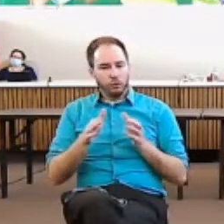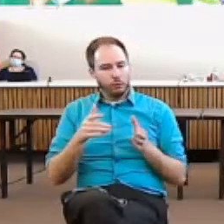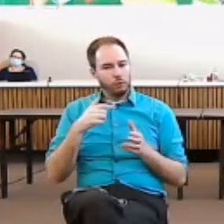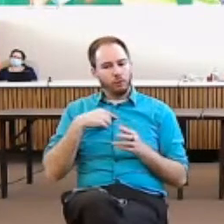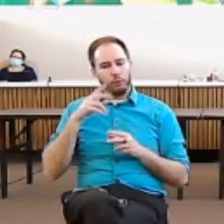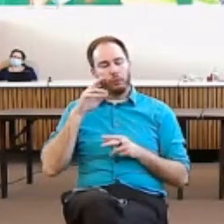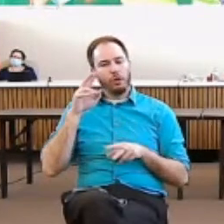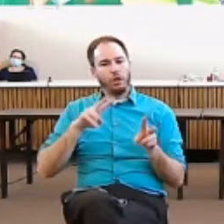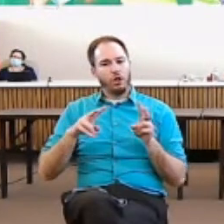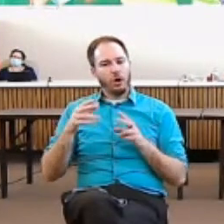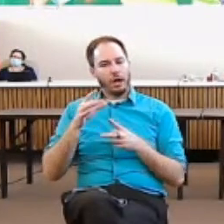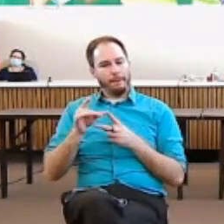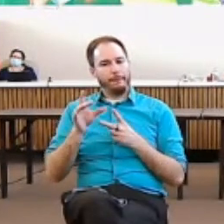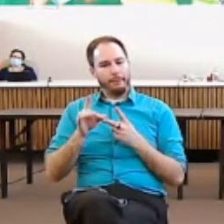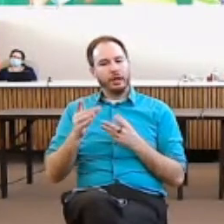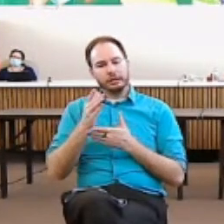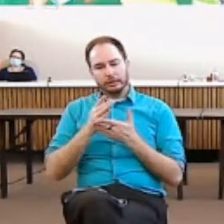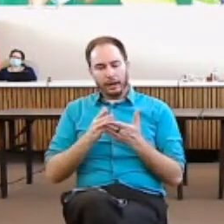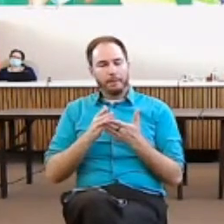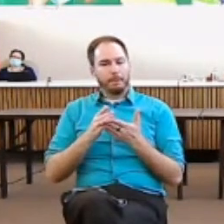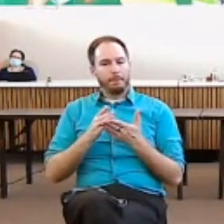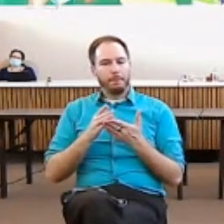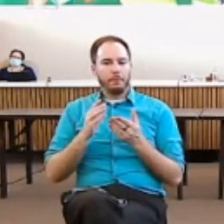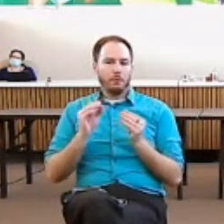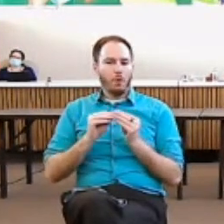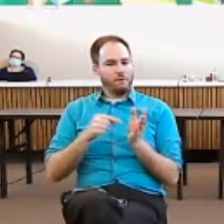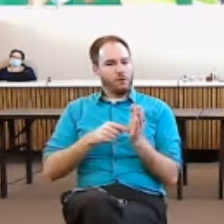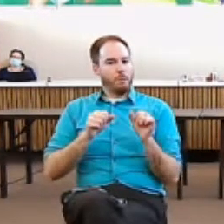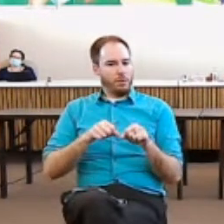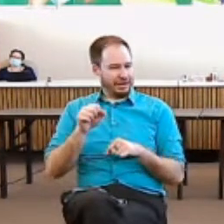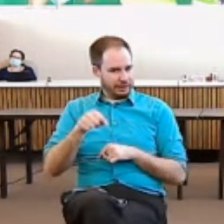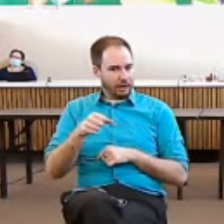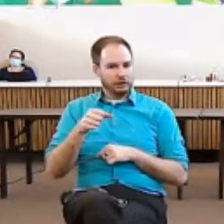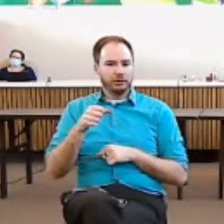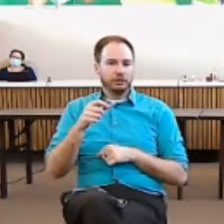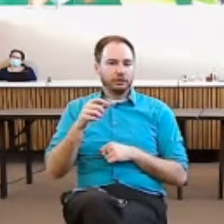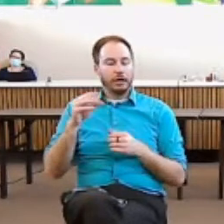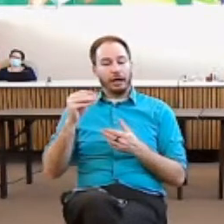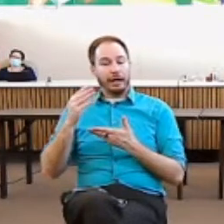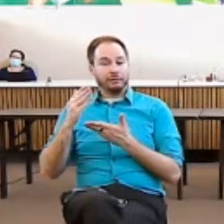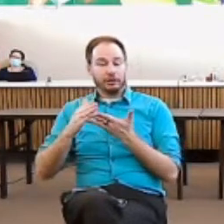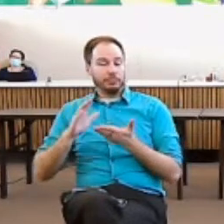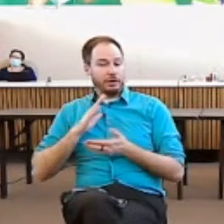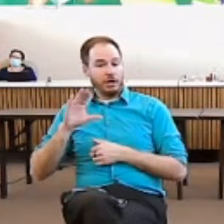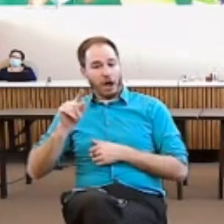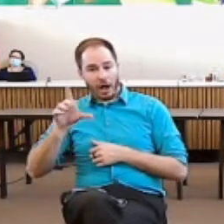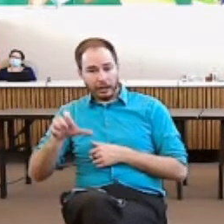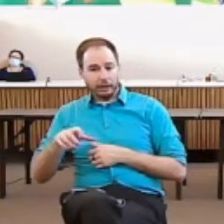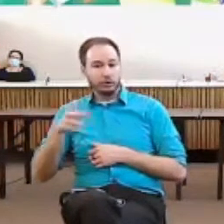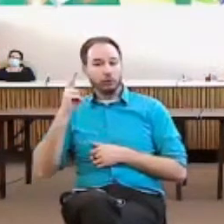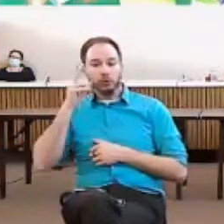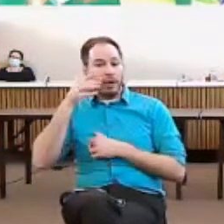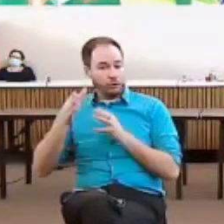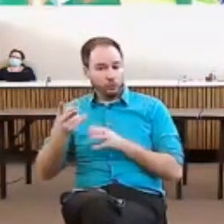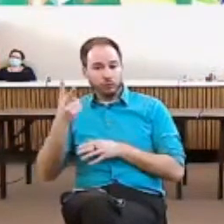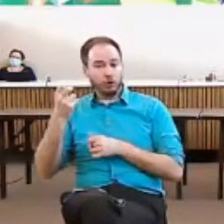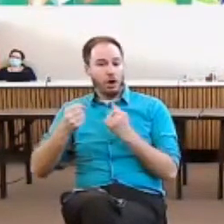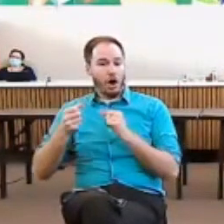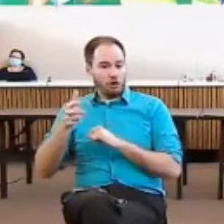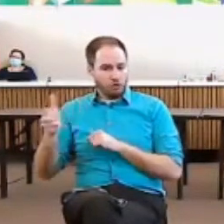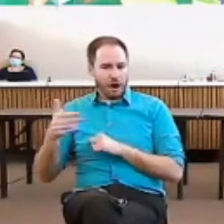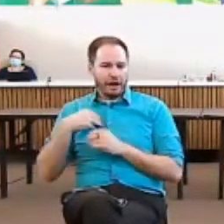looking for some units that are, I'll say, more affordable. Of course, cottages, 2-bedroom, 2-car garage, they're going to be